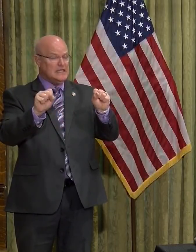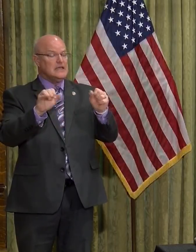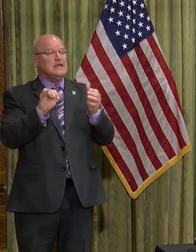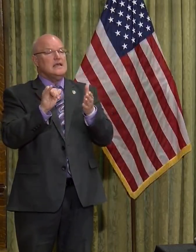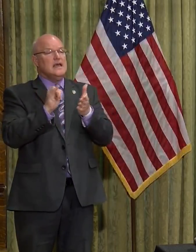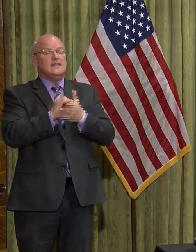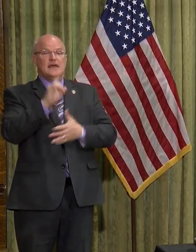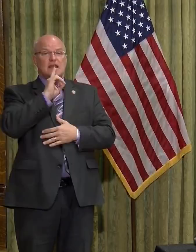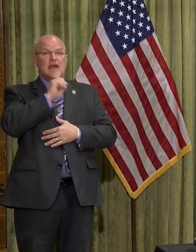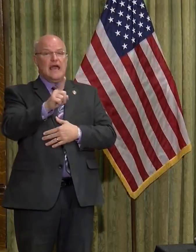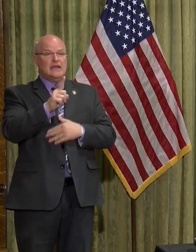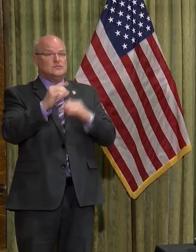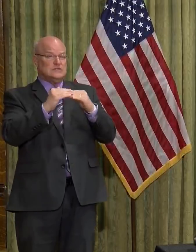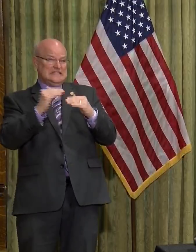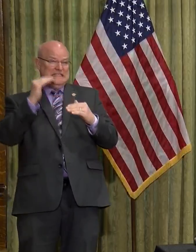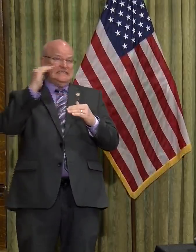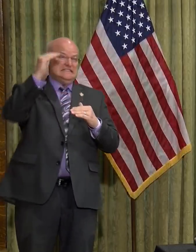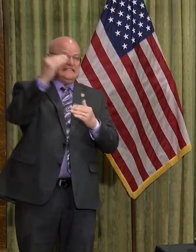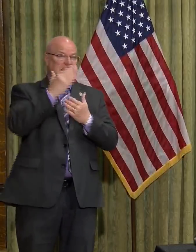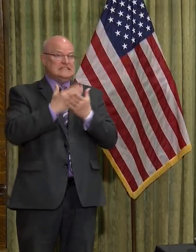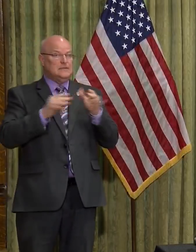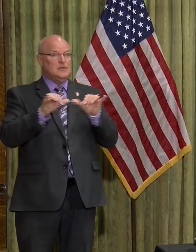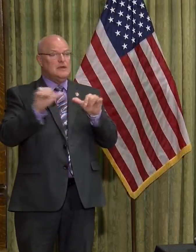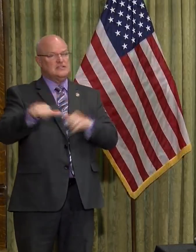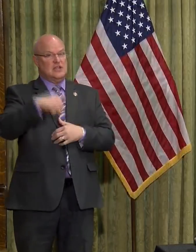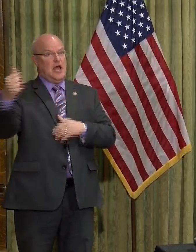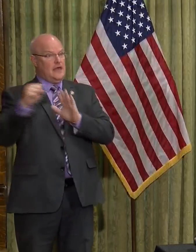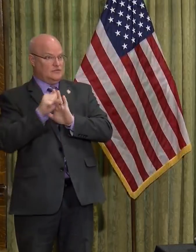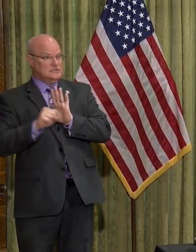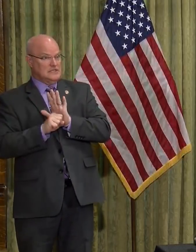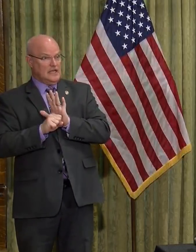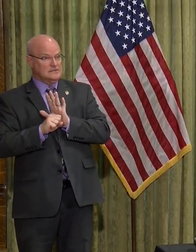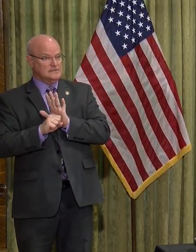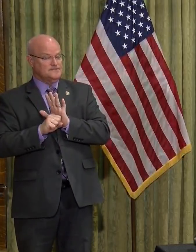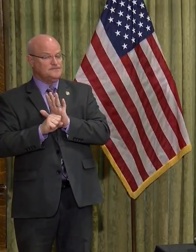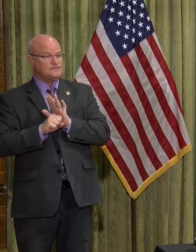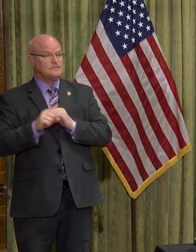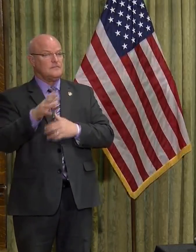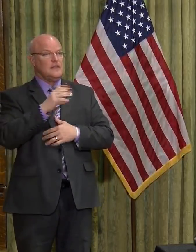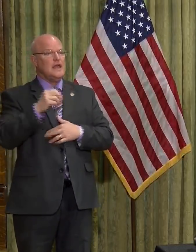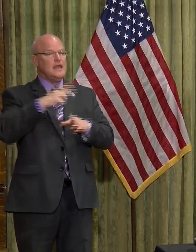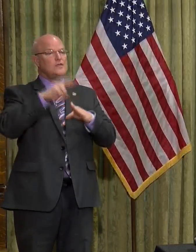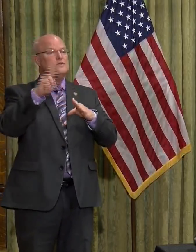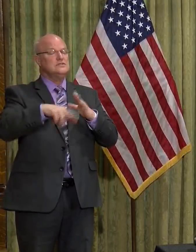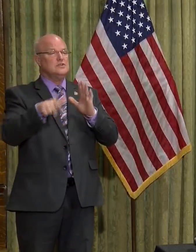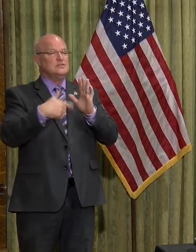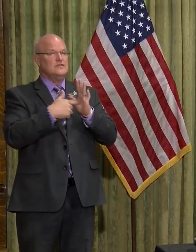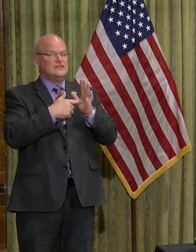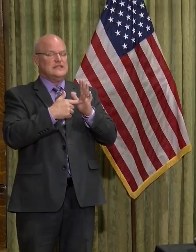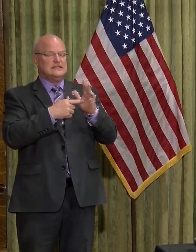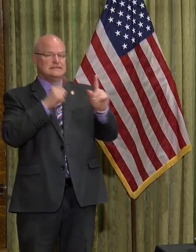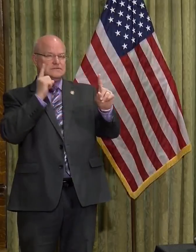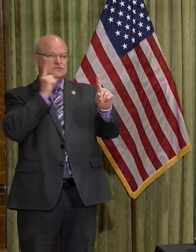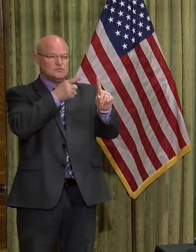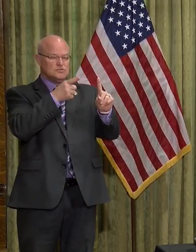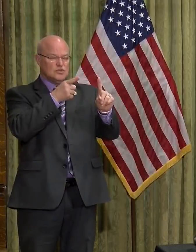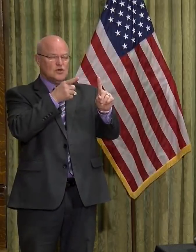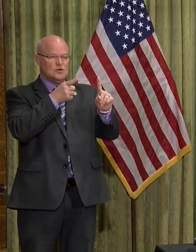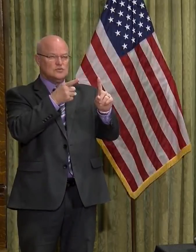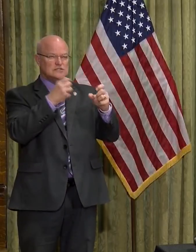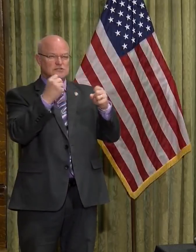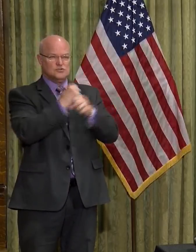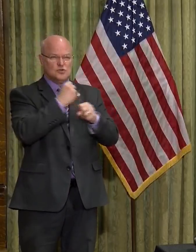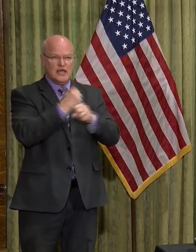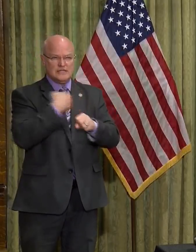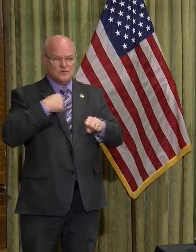which actually exceed some of the measures in other states. And the result of these targeted measures and the strategy